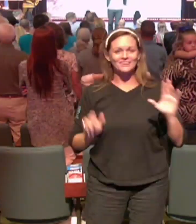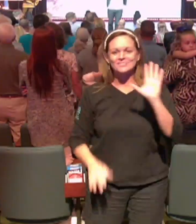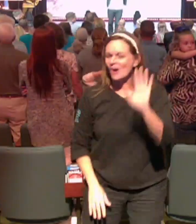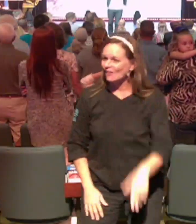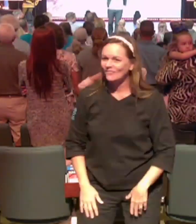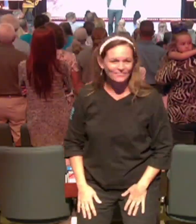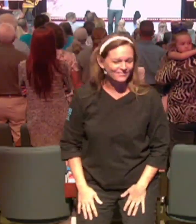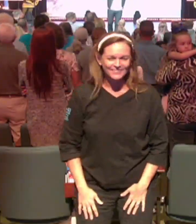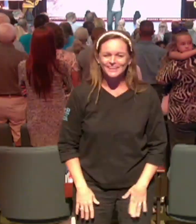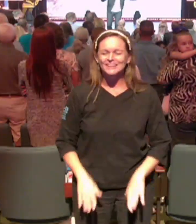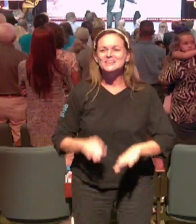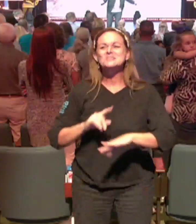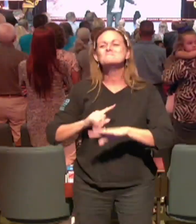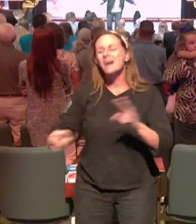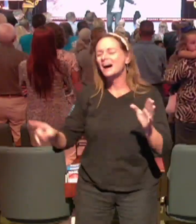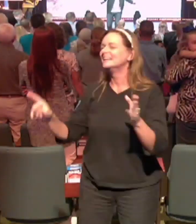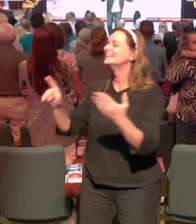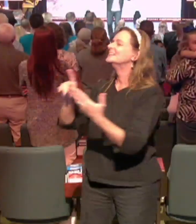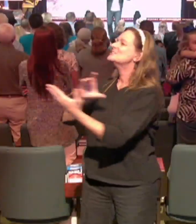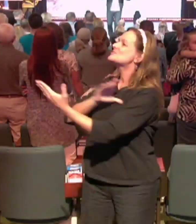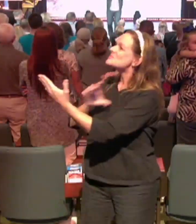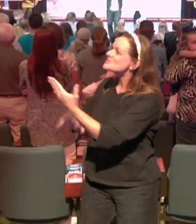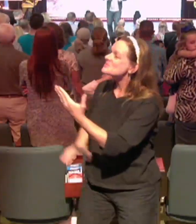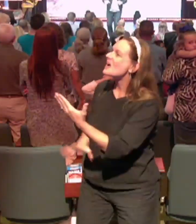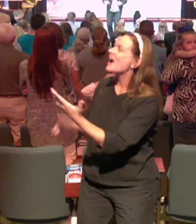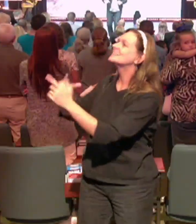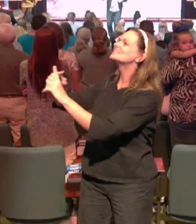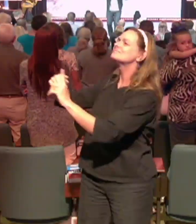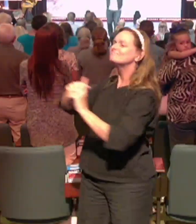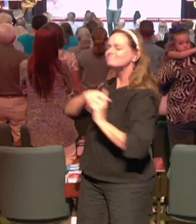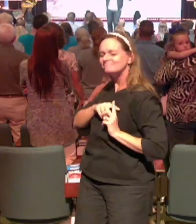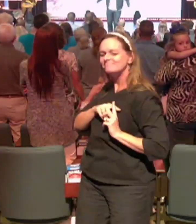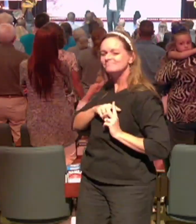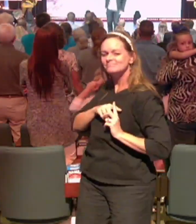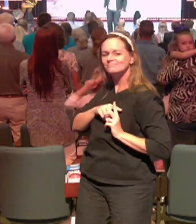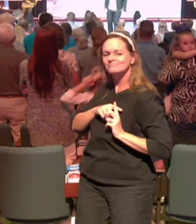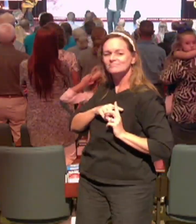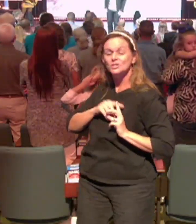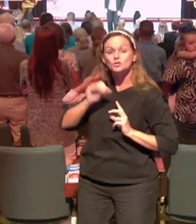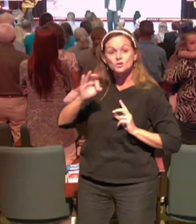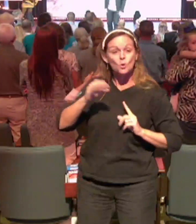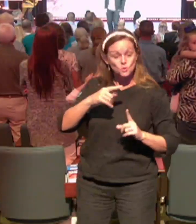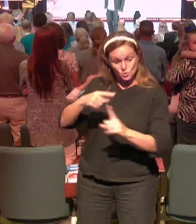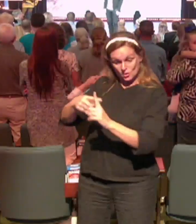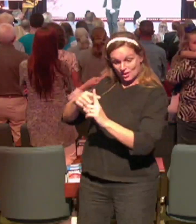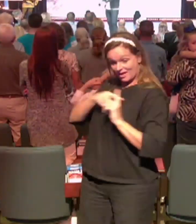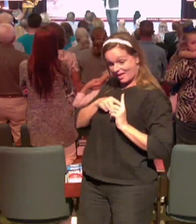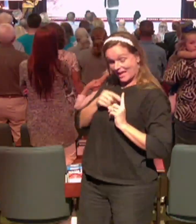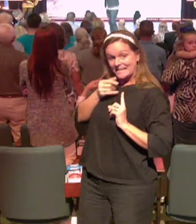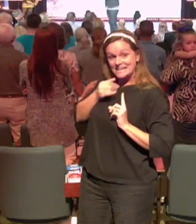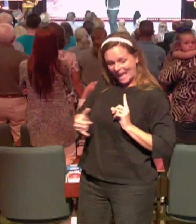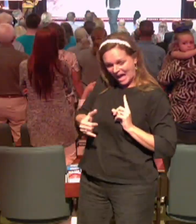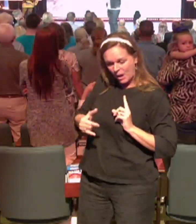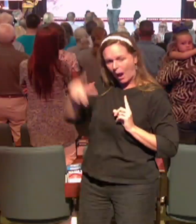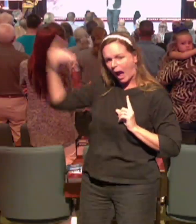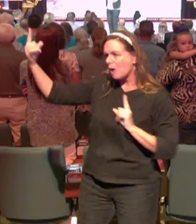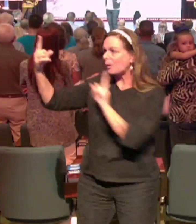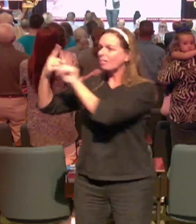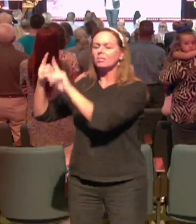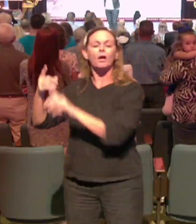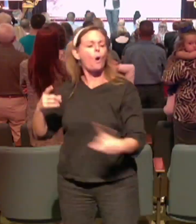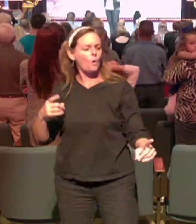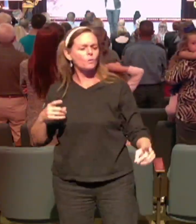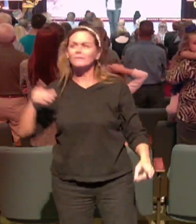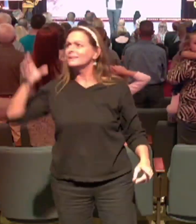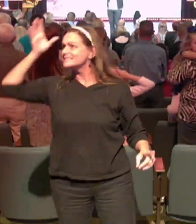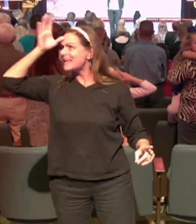Jesus. And Jesus said, I will confess you before the Father one day. He's going to say, yeah, he's mine. She's mine. Yeah,